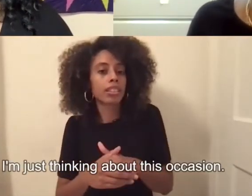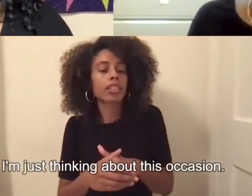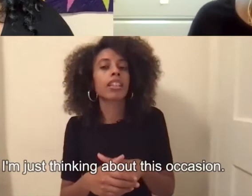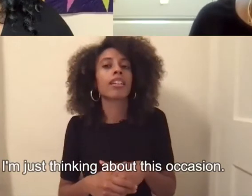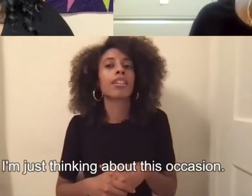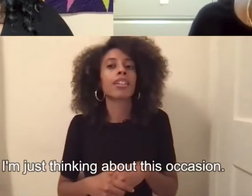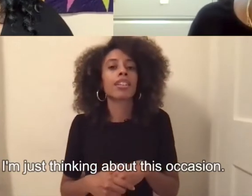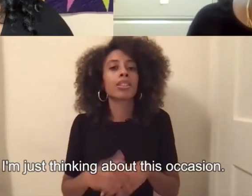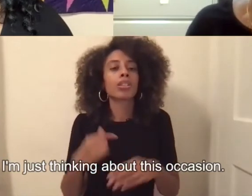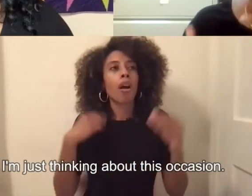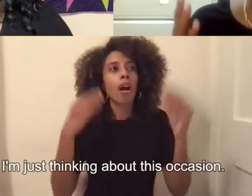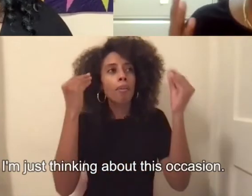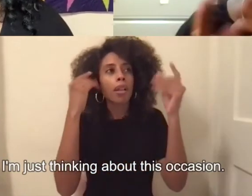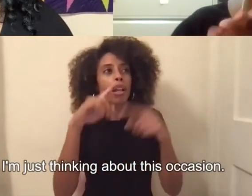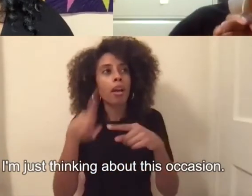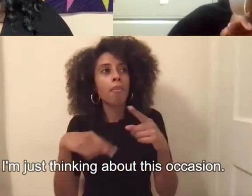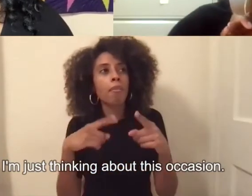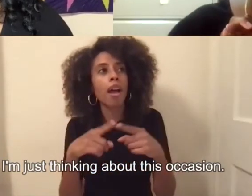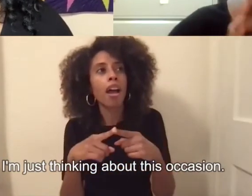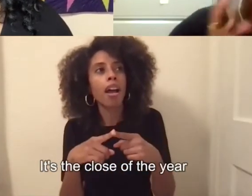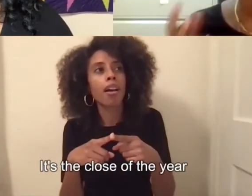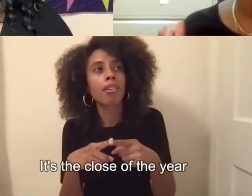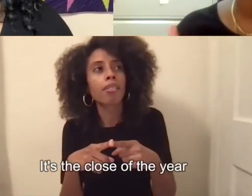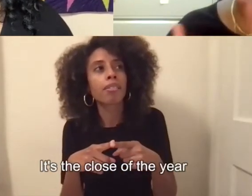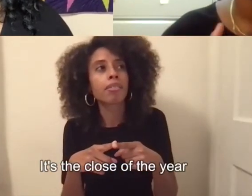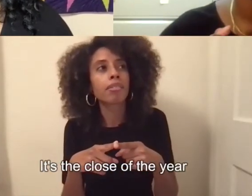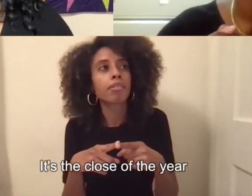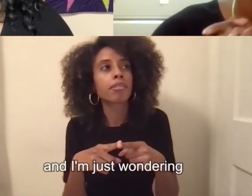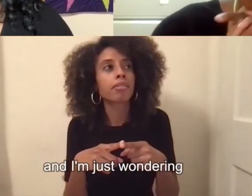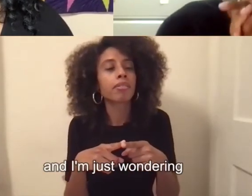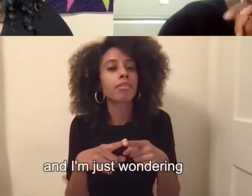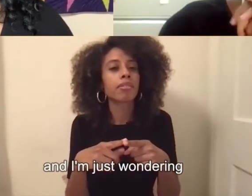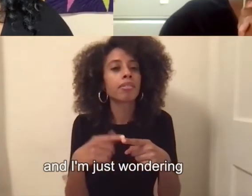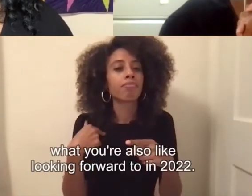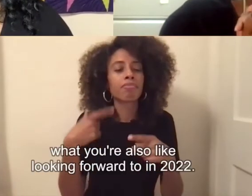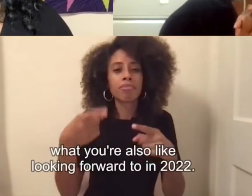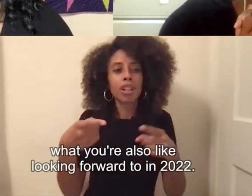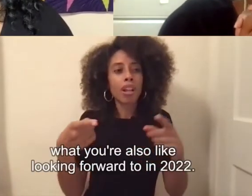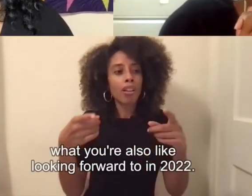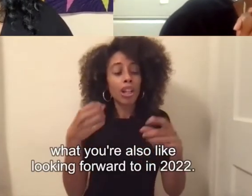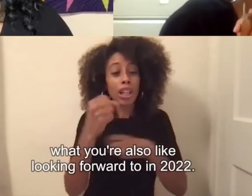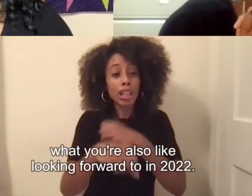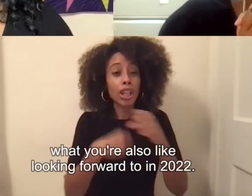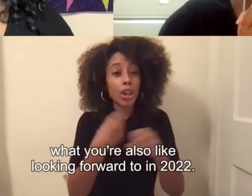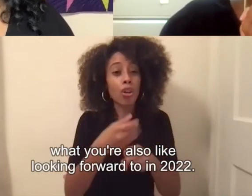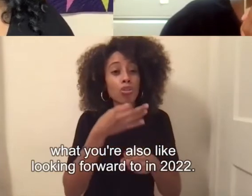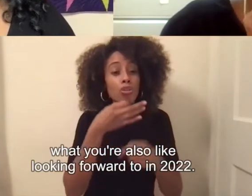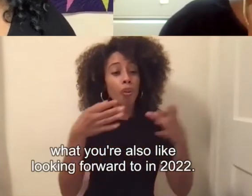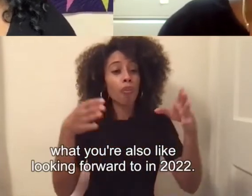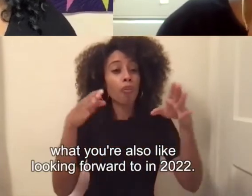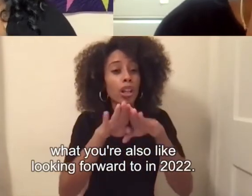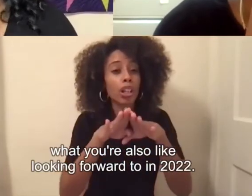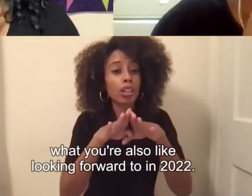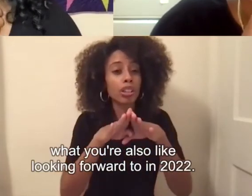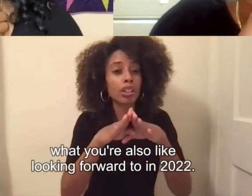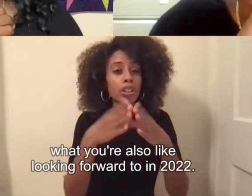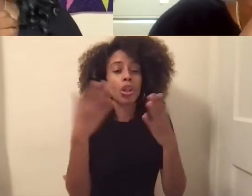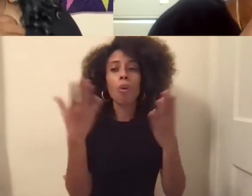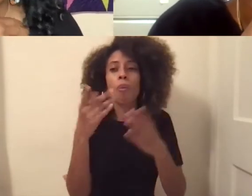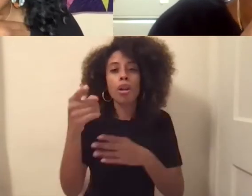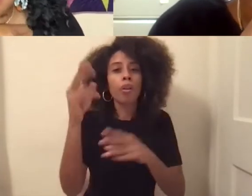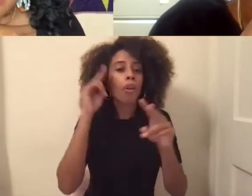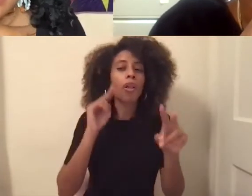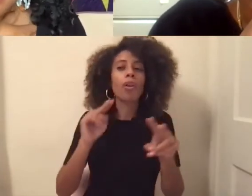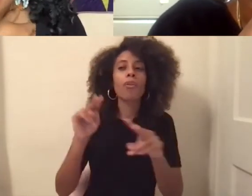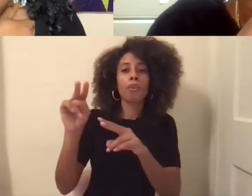thinking about this occasion. It's the close of the year, and I'm just wondering what you're also like looking forward to in 2022.